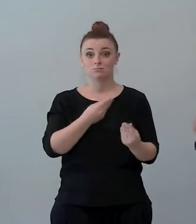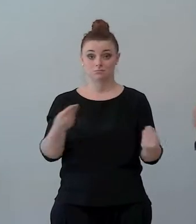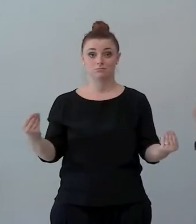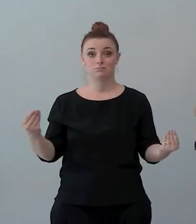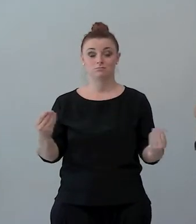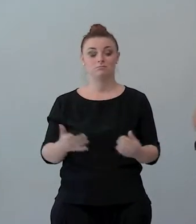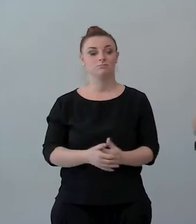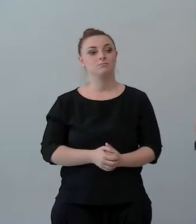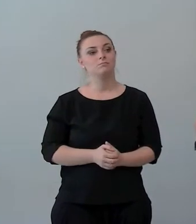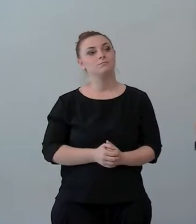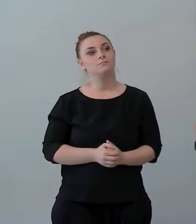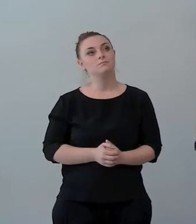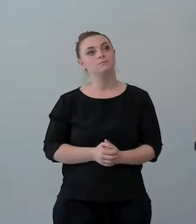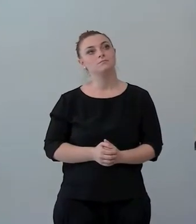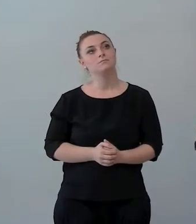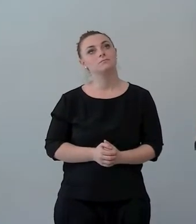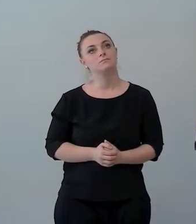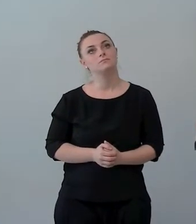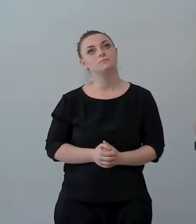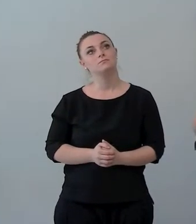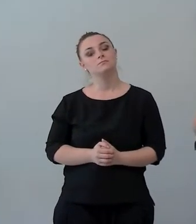it will be tiresome, but it won't be in vain.